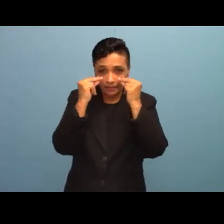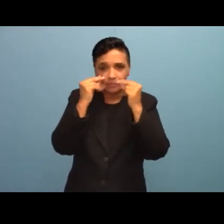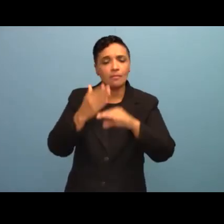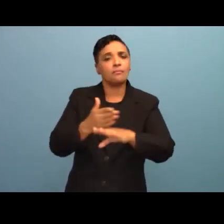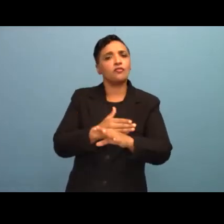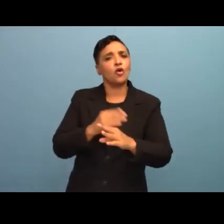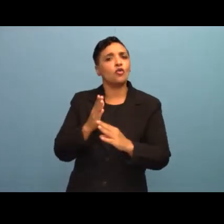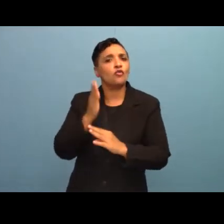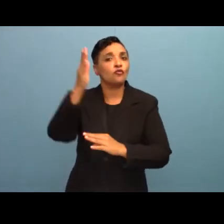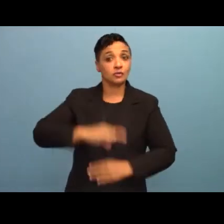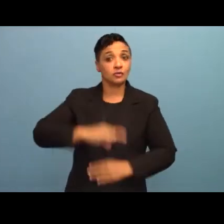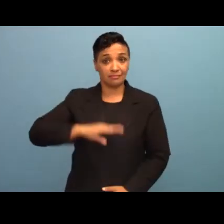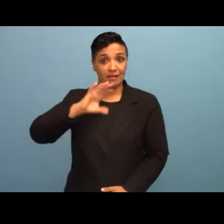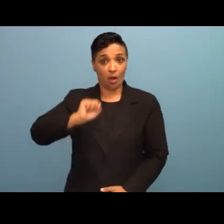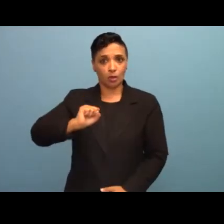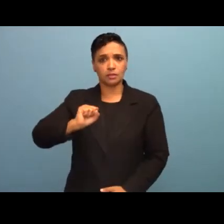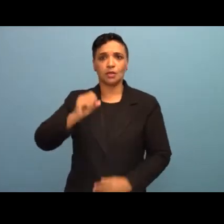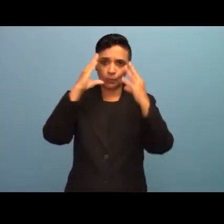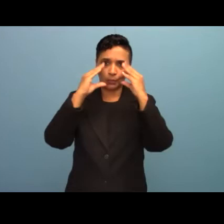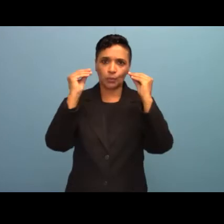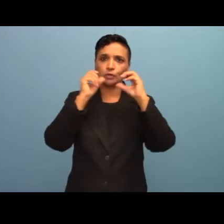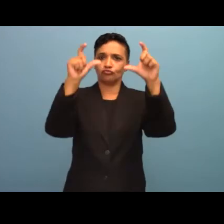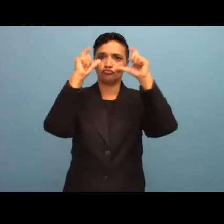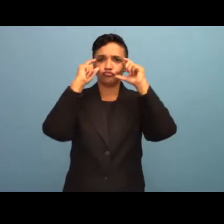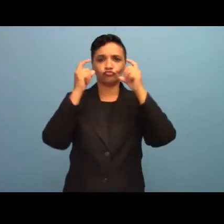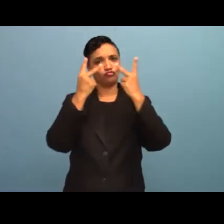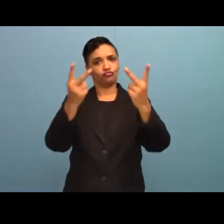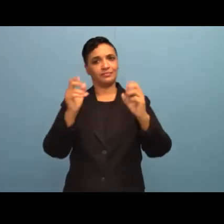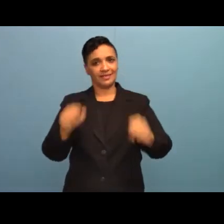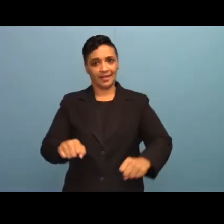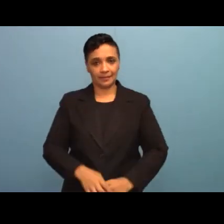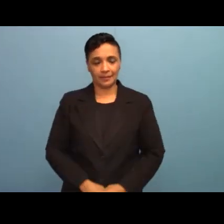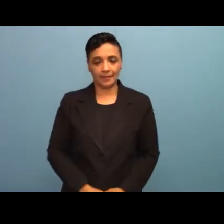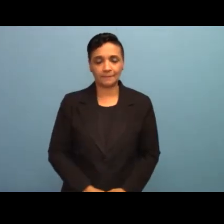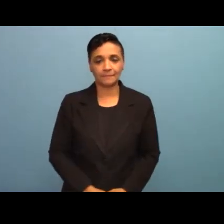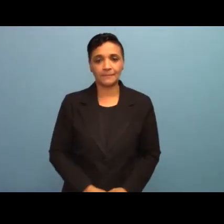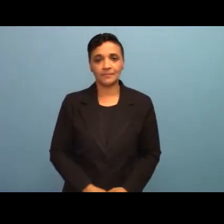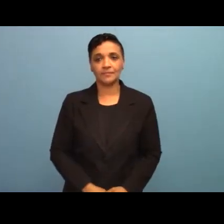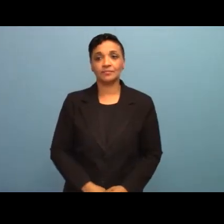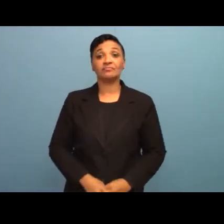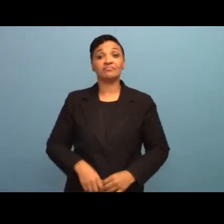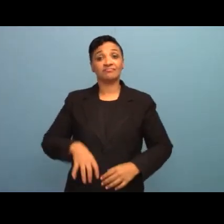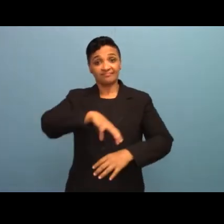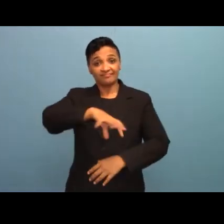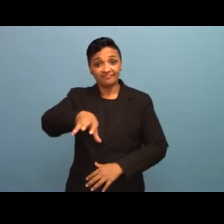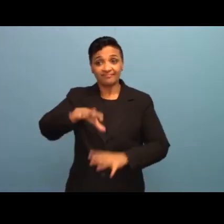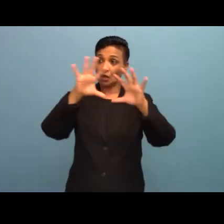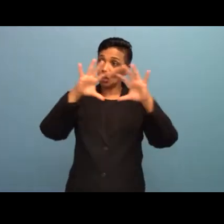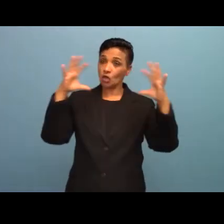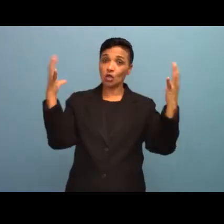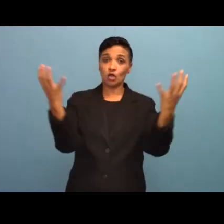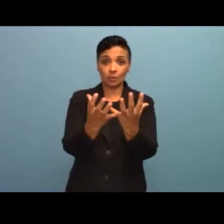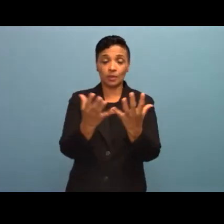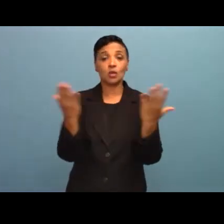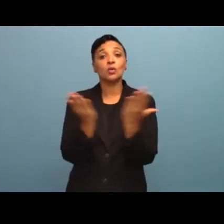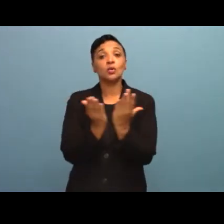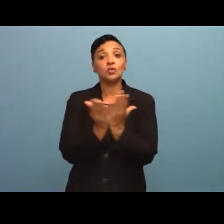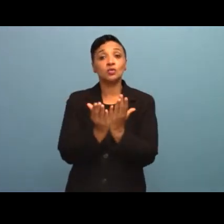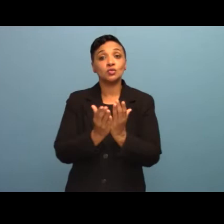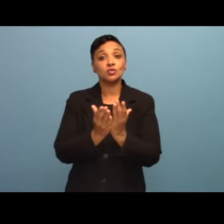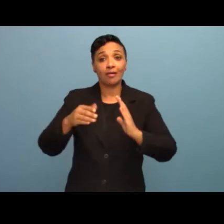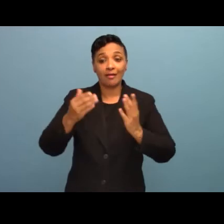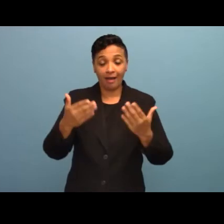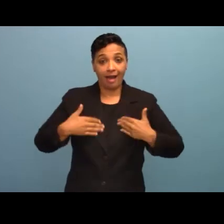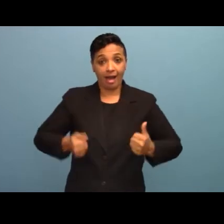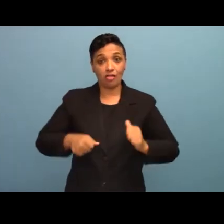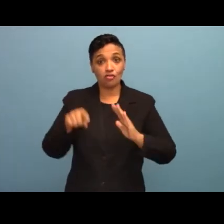future. Distinguished guests, nationally and globally, school eye health programs are inadequate to